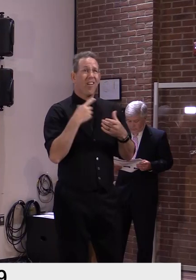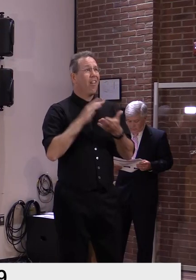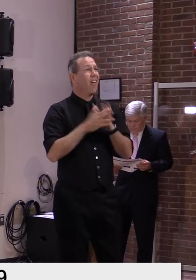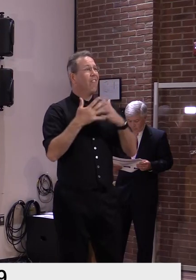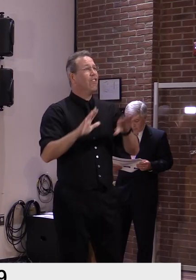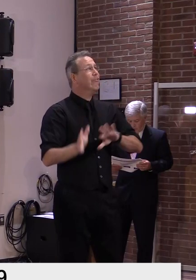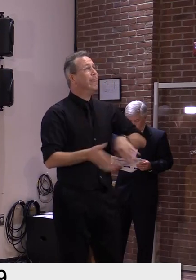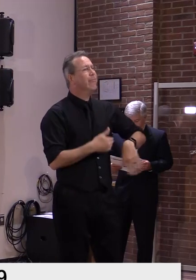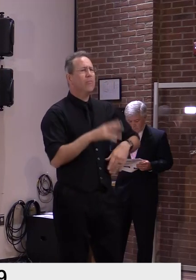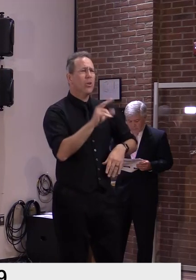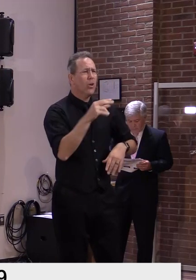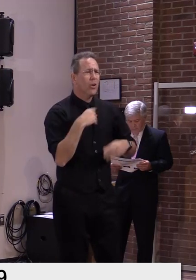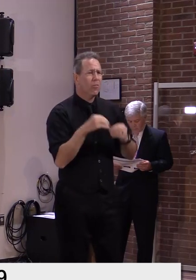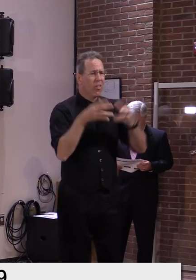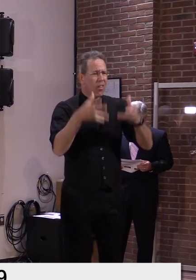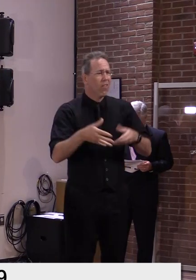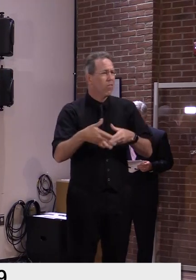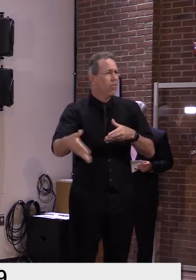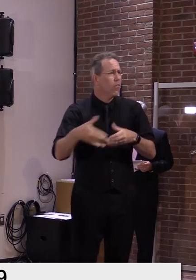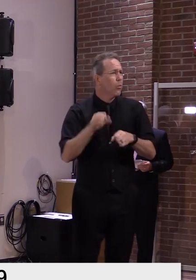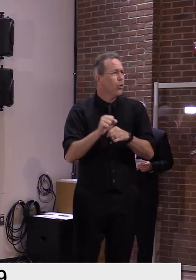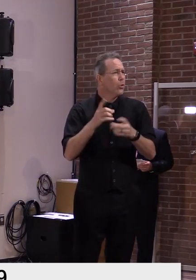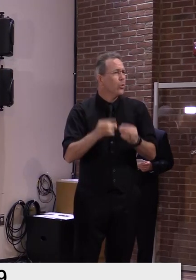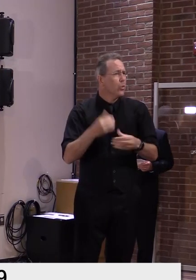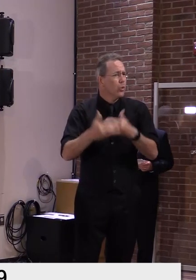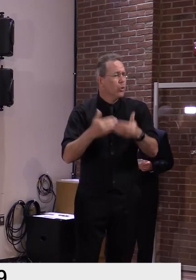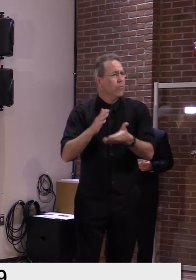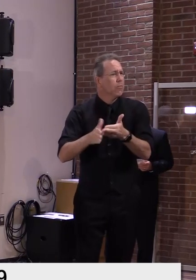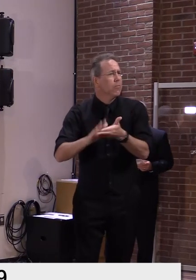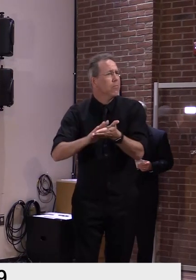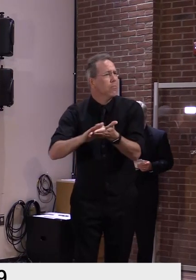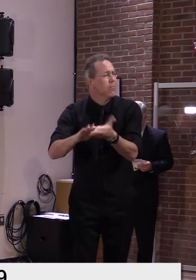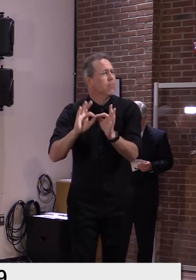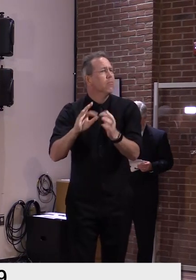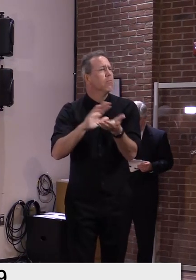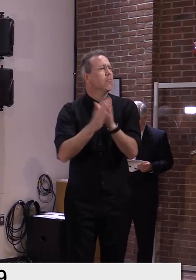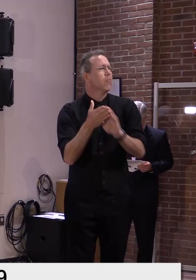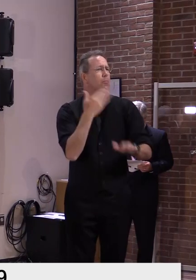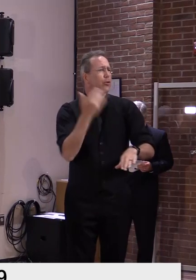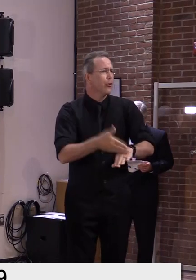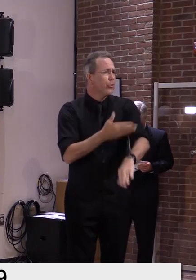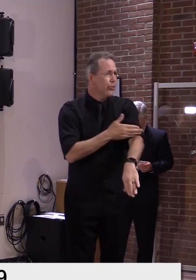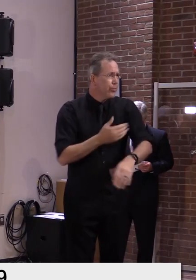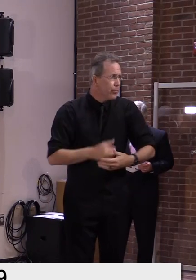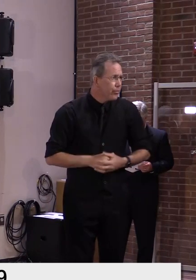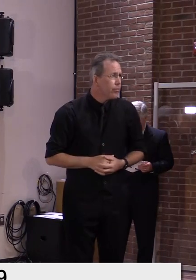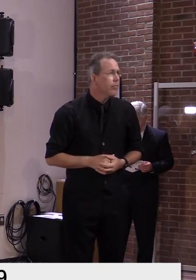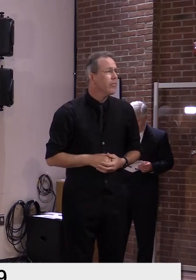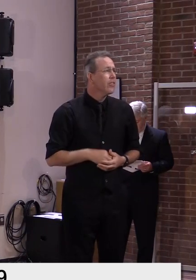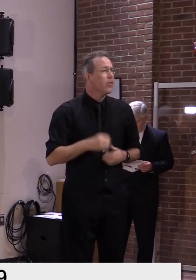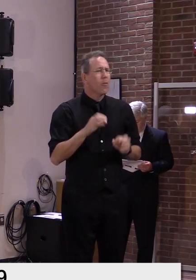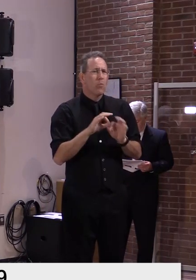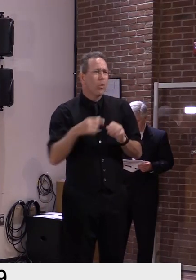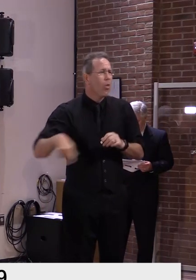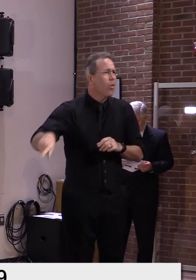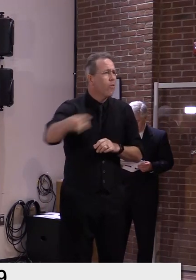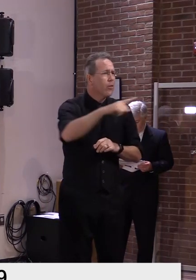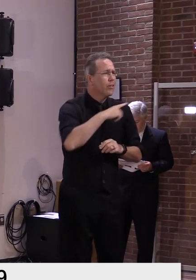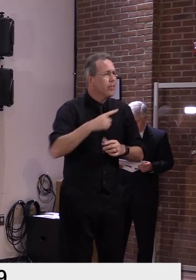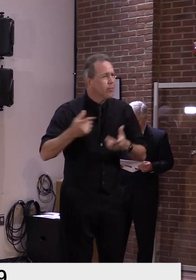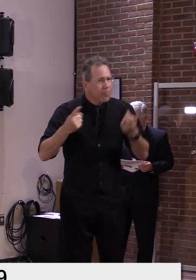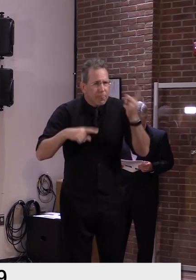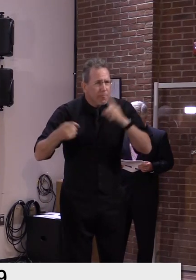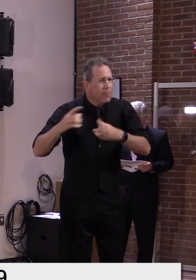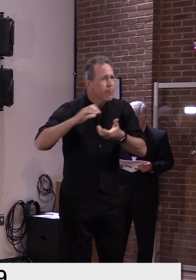needle substantially. So. Again, I think all of us need to work together, pull in the same direction in order to to